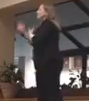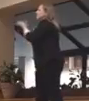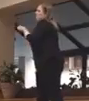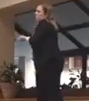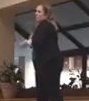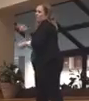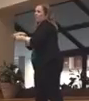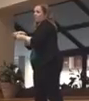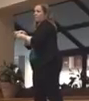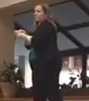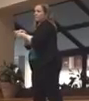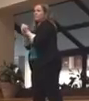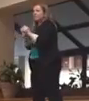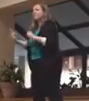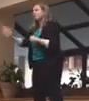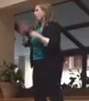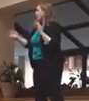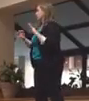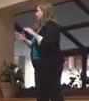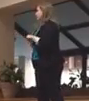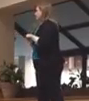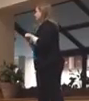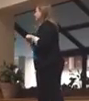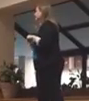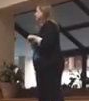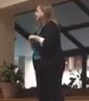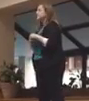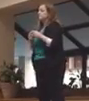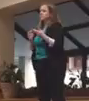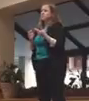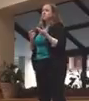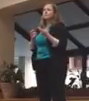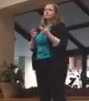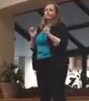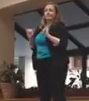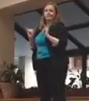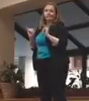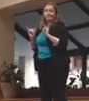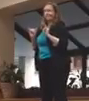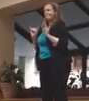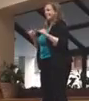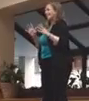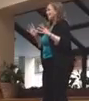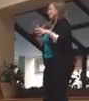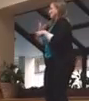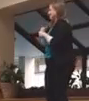table. And I know that you'll support the vote that I have, because I have your feedback and I've heard from you.